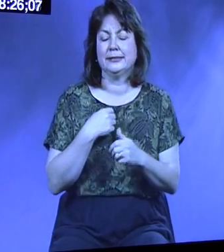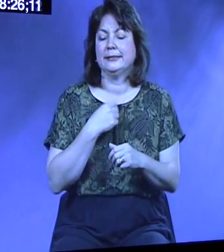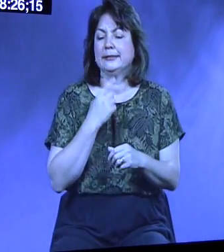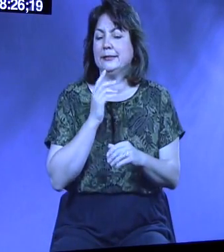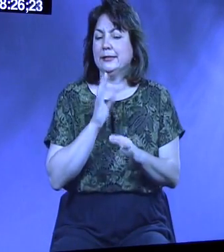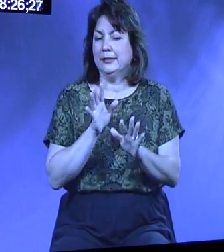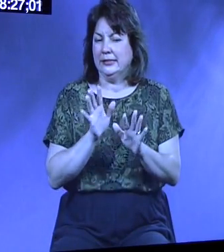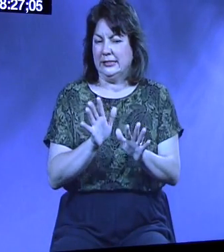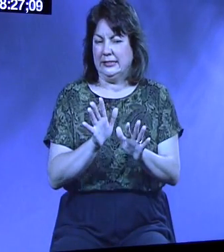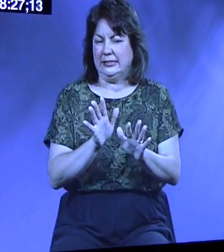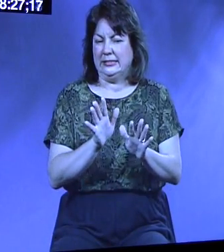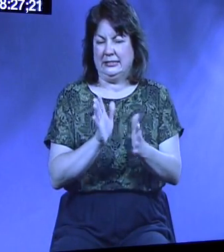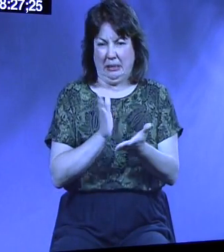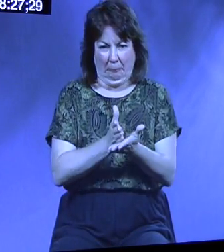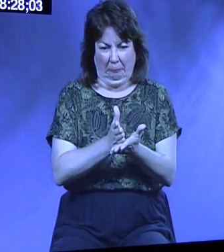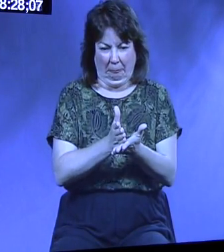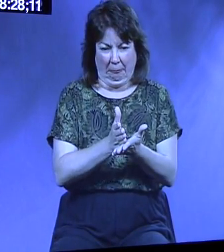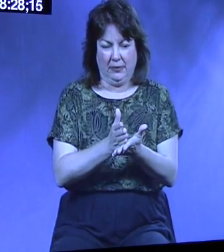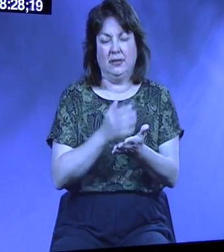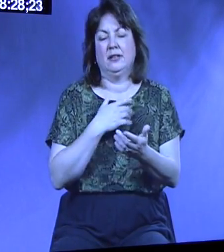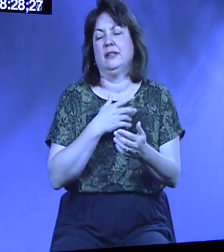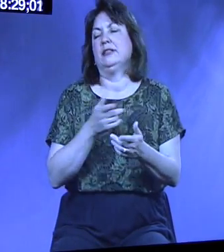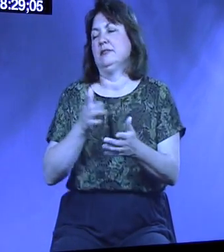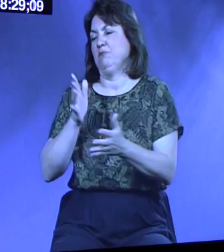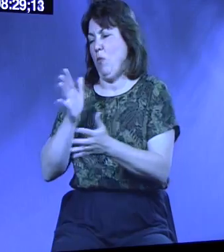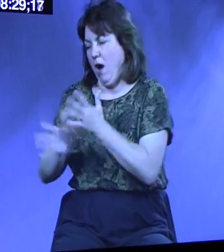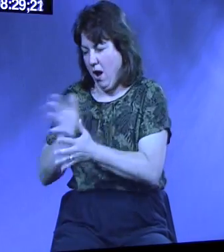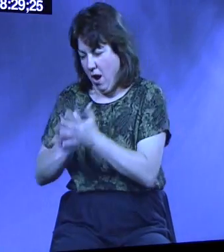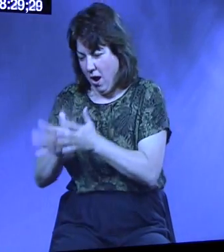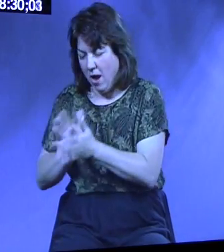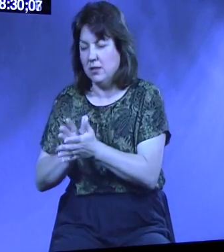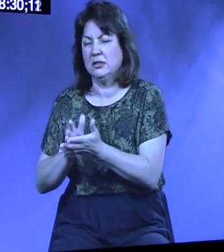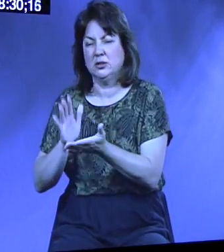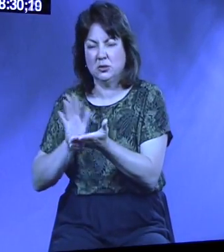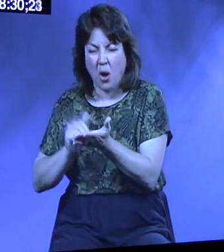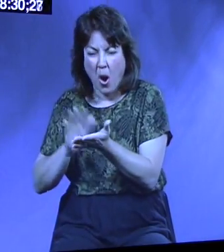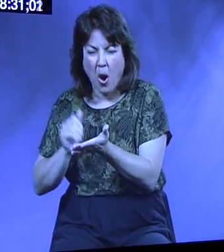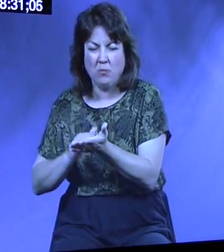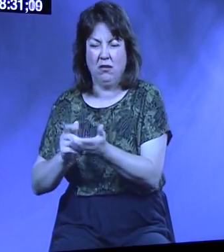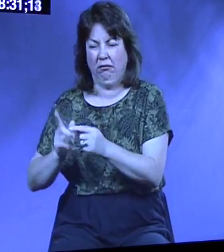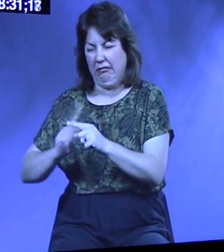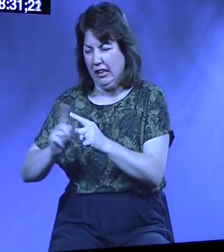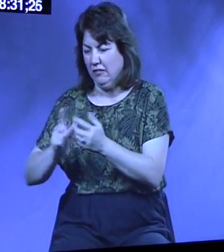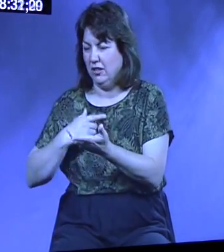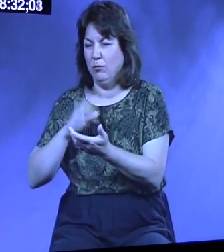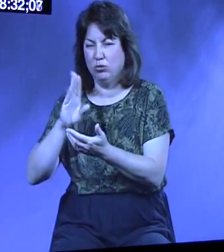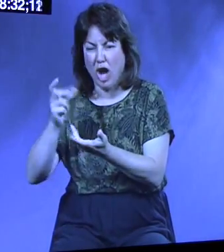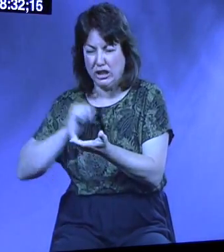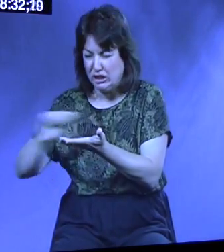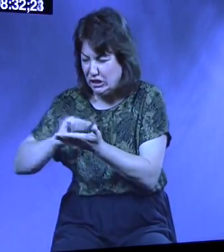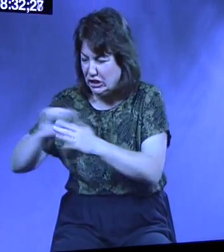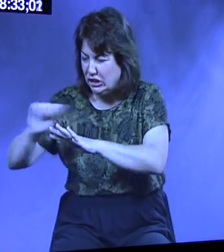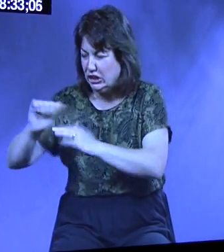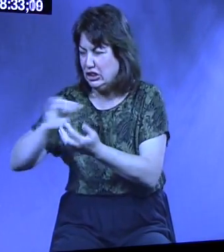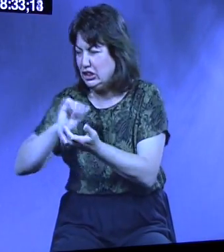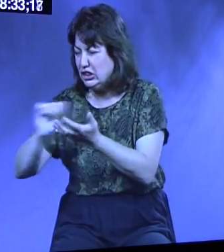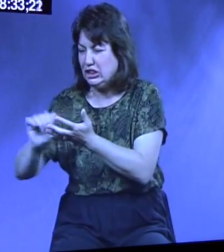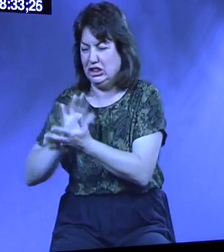And it was getting to the point where I couldn't ignore it either. So I went ahead and I washed my hands again, used soap and water. I used a